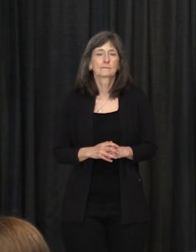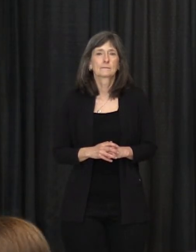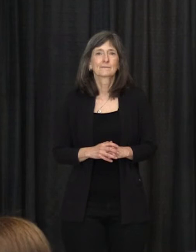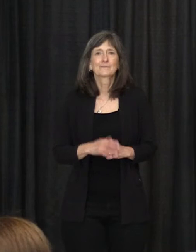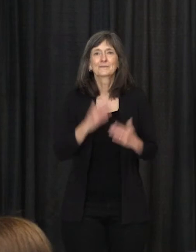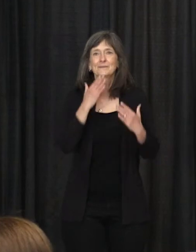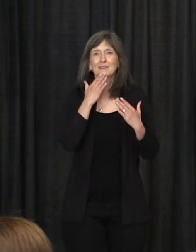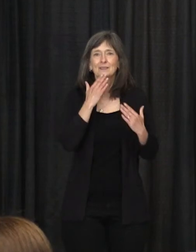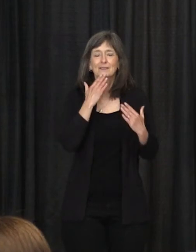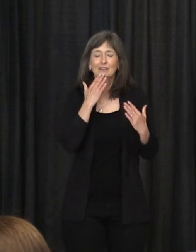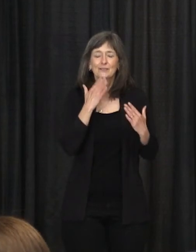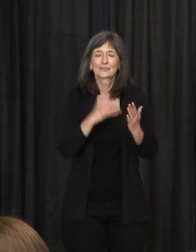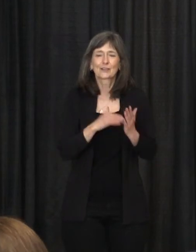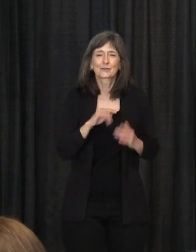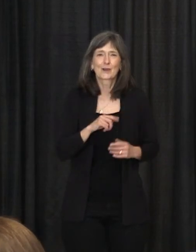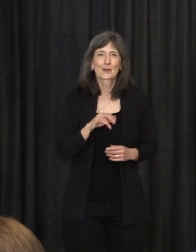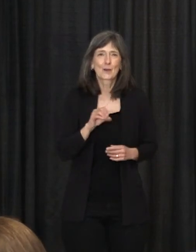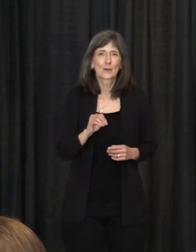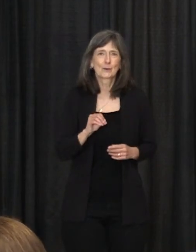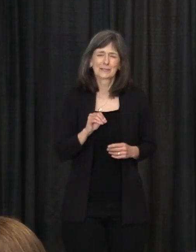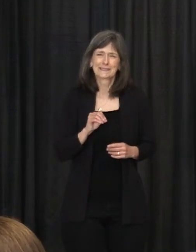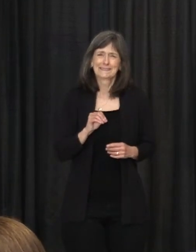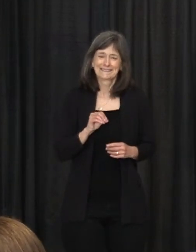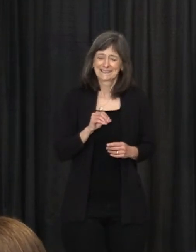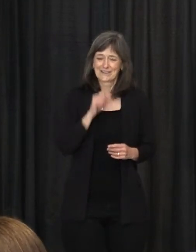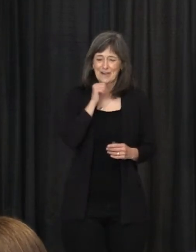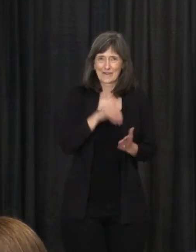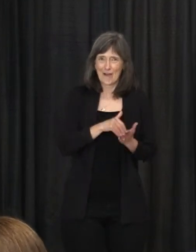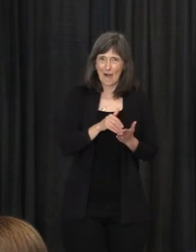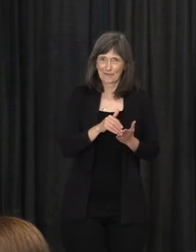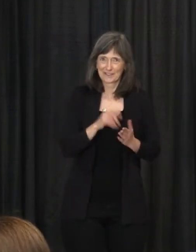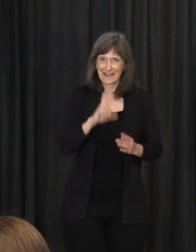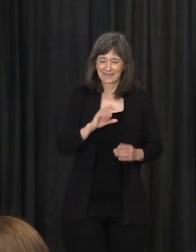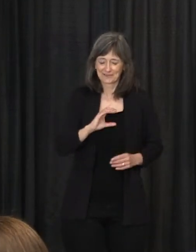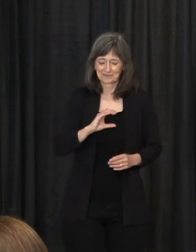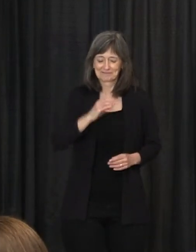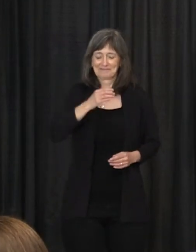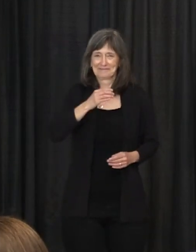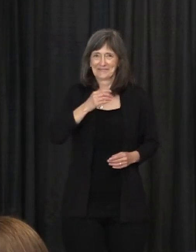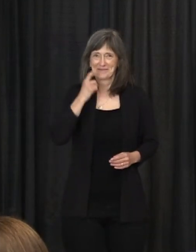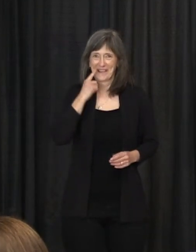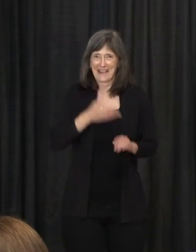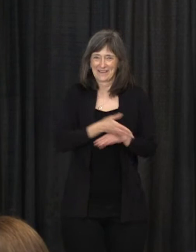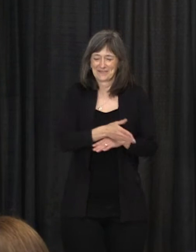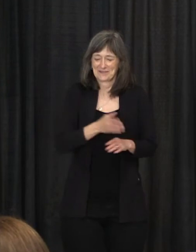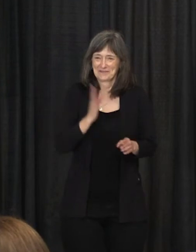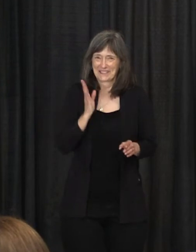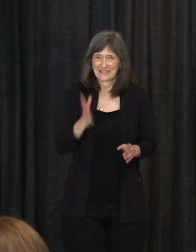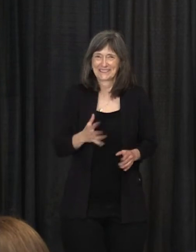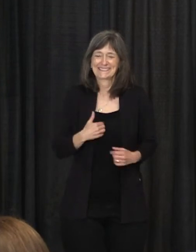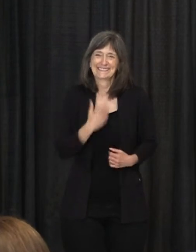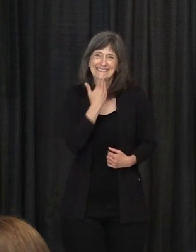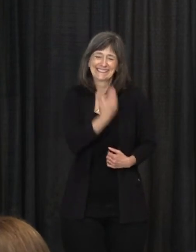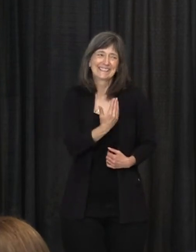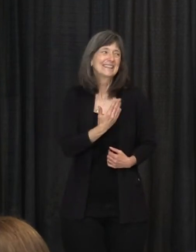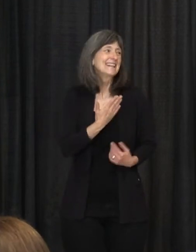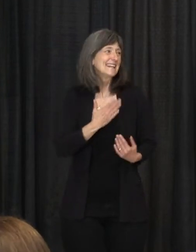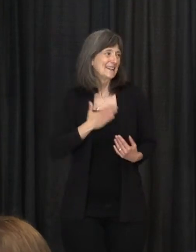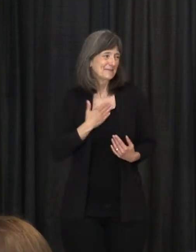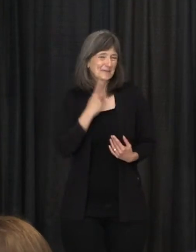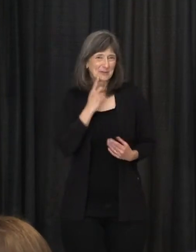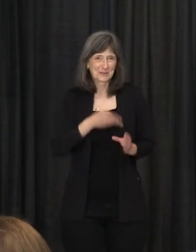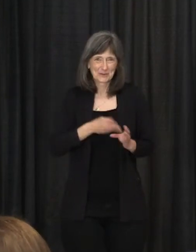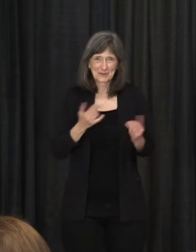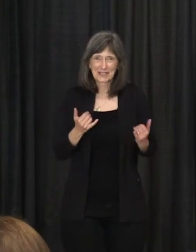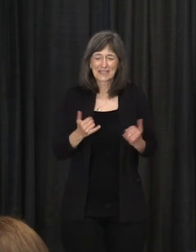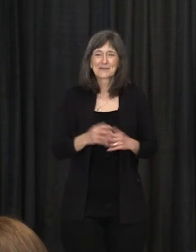Thank you, Dr. Quaco. It's rare that I have to adjust the mic up after somebody speaking. It's a pleasure to have you today here for this